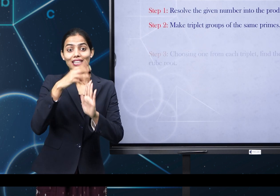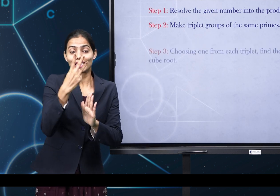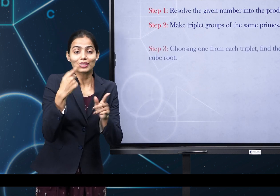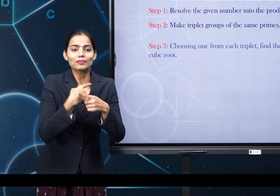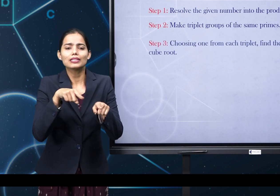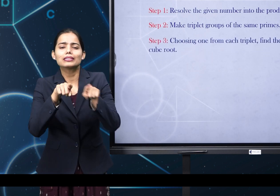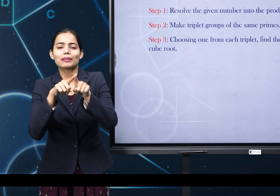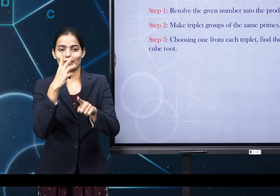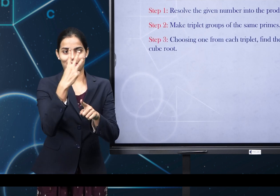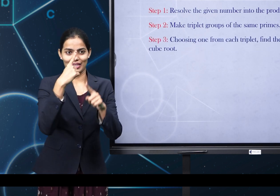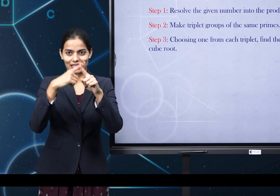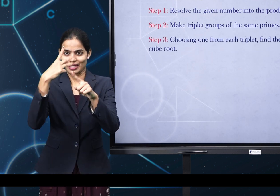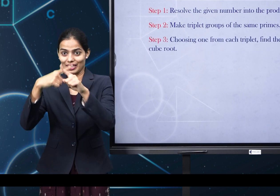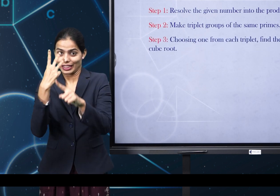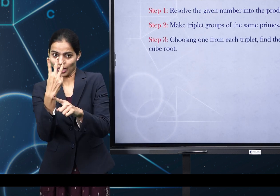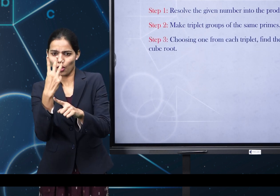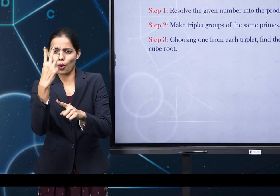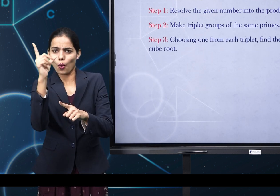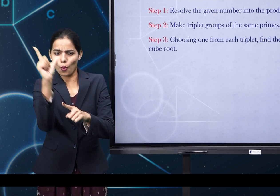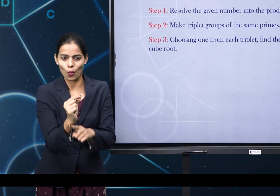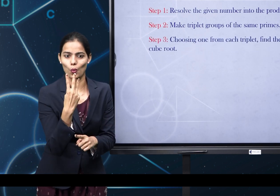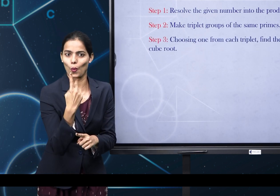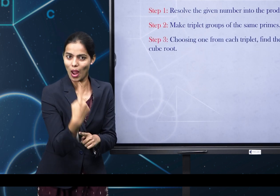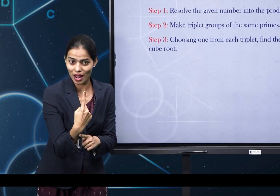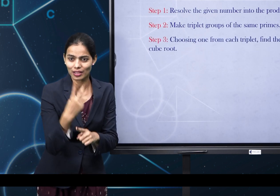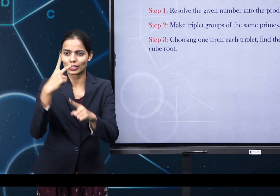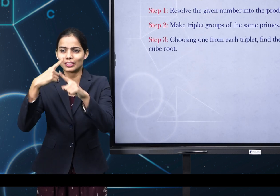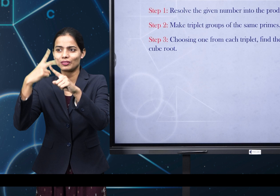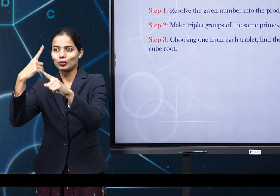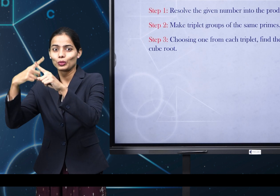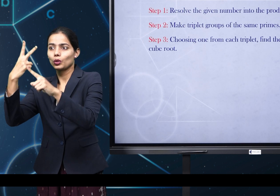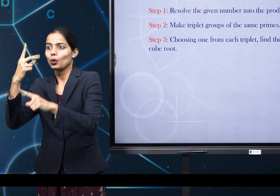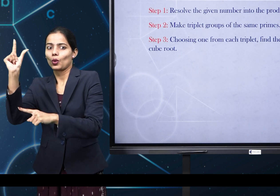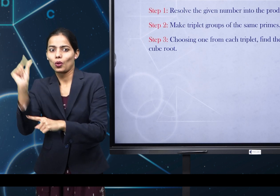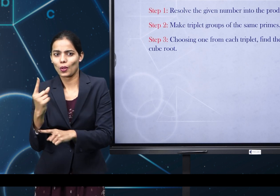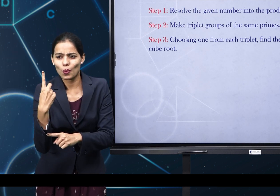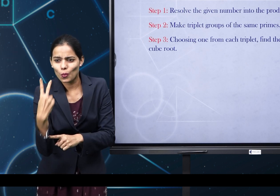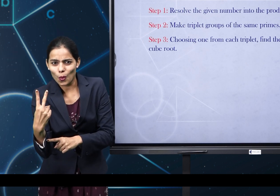Step 3. Choosing one from each triplet, find the product of primes to get the cube root.